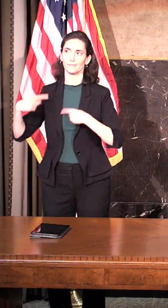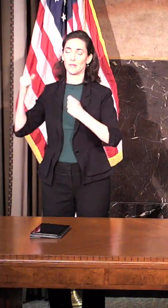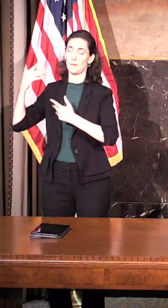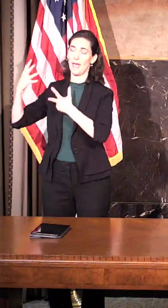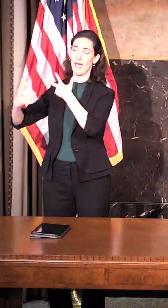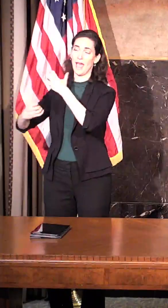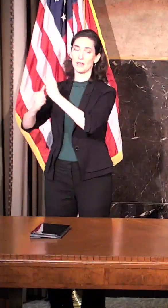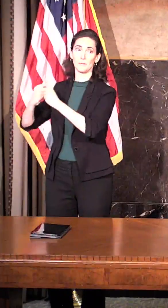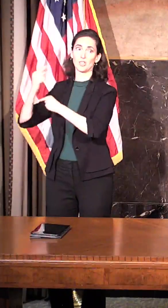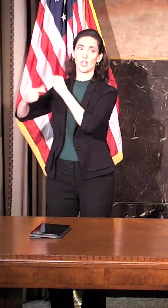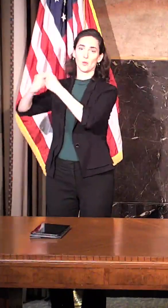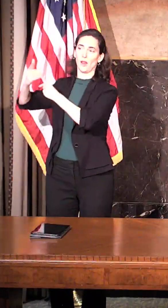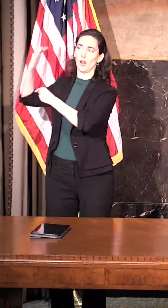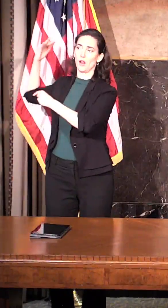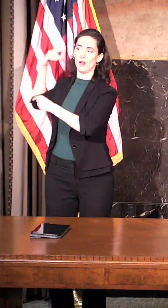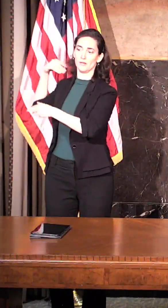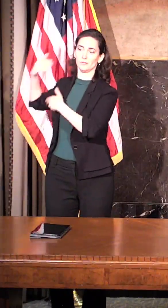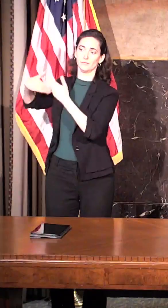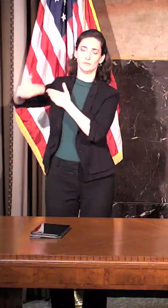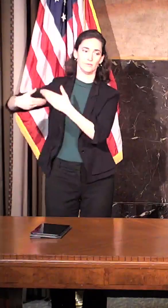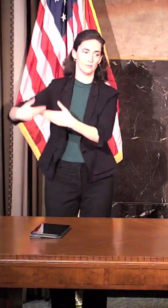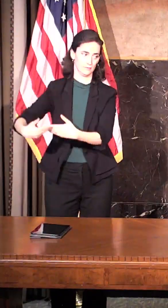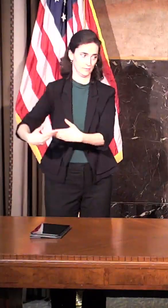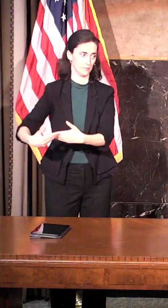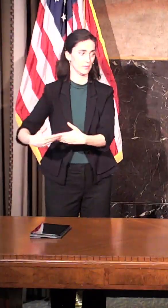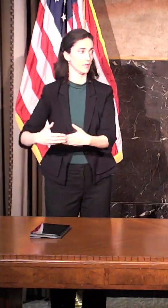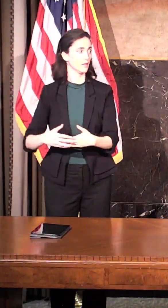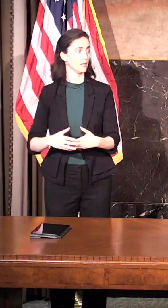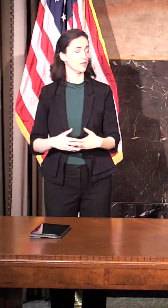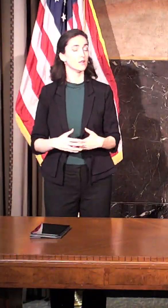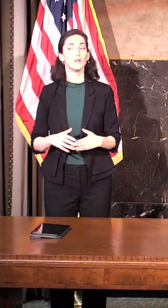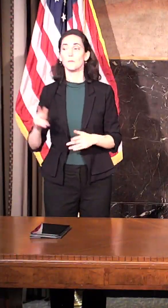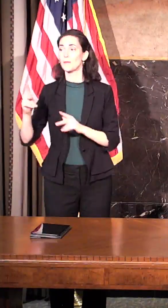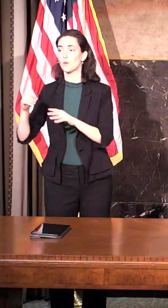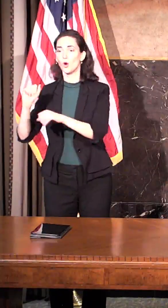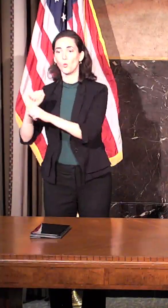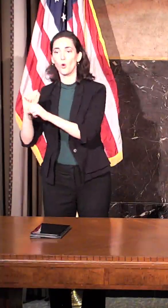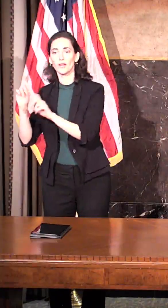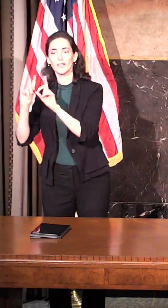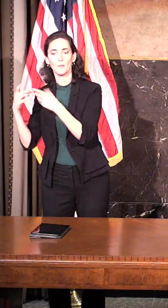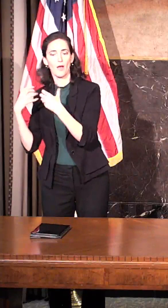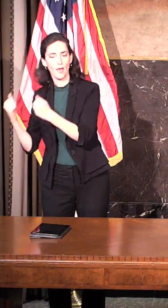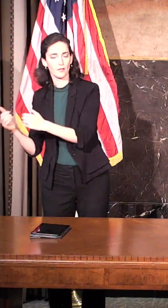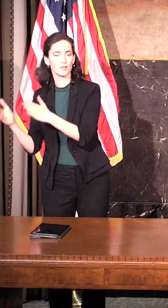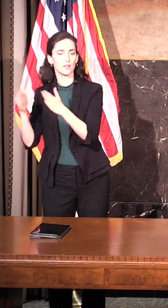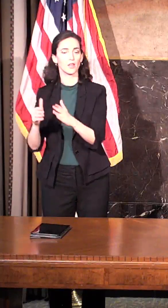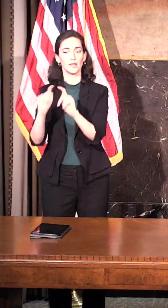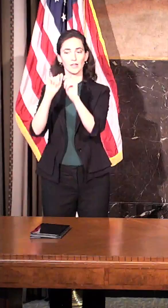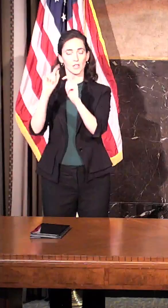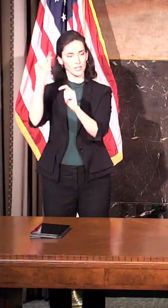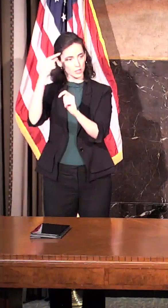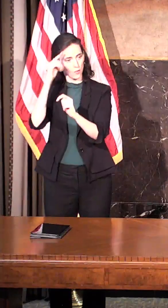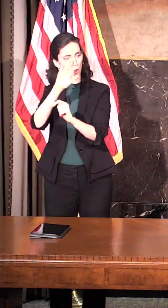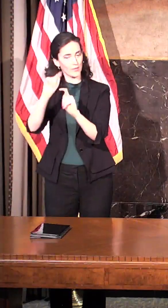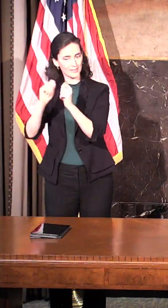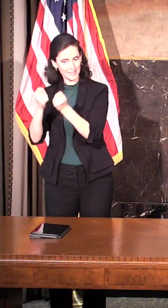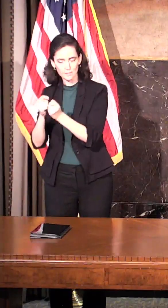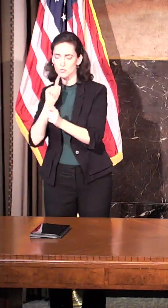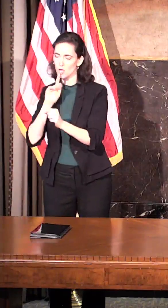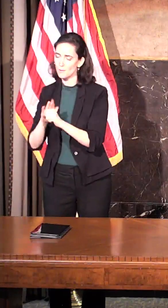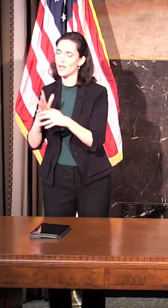if not generations. Everyone on the Louisiana Department of Health and the governor's team is committed to addressing